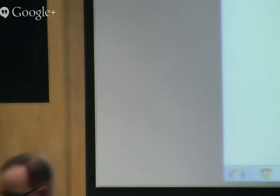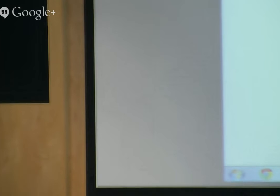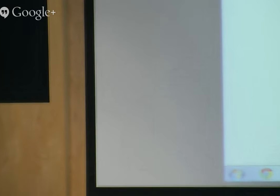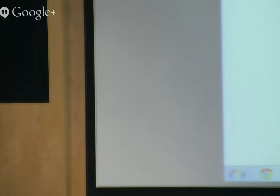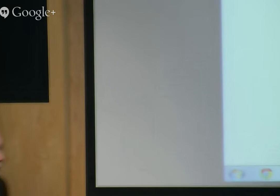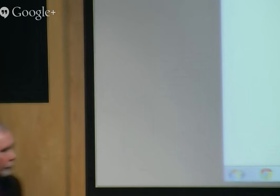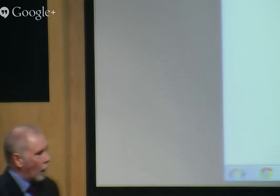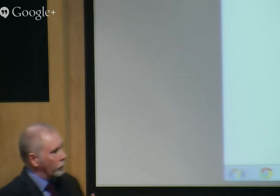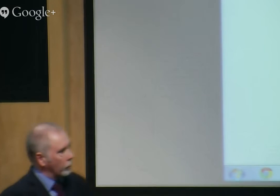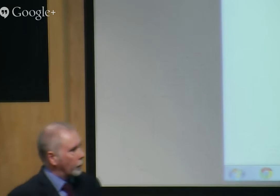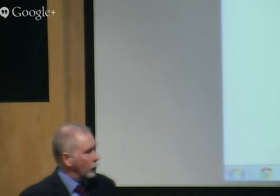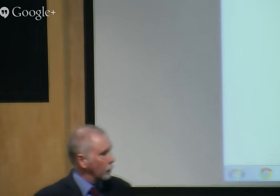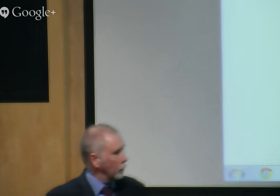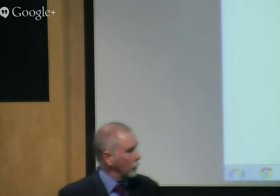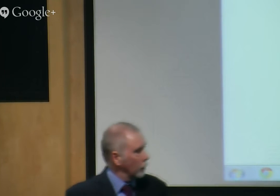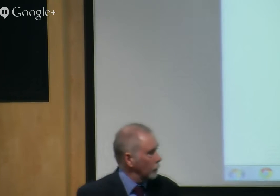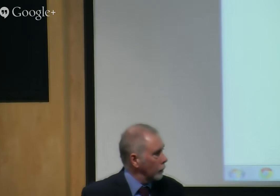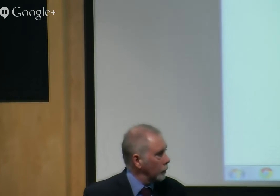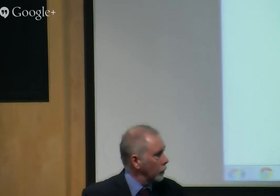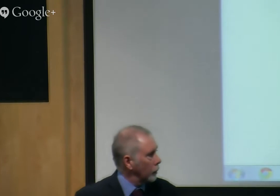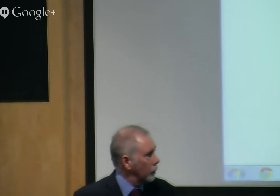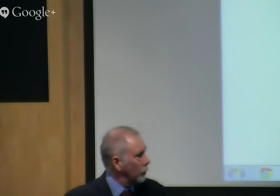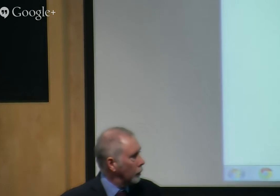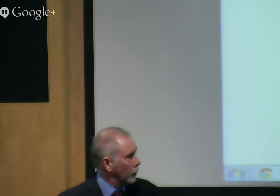using technology in a long-term plan.